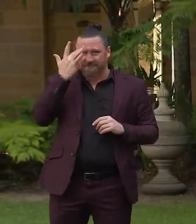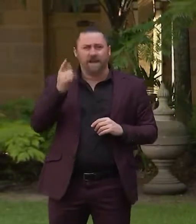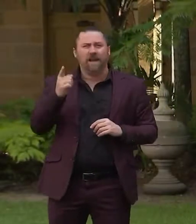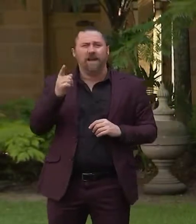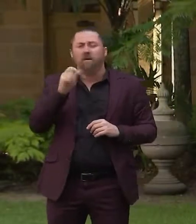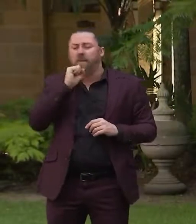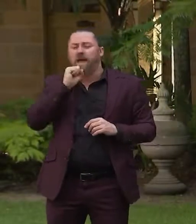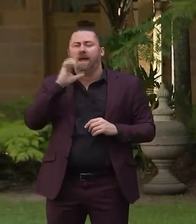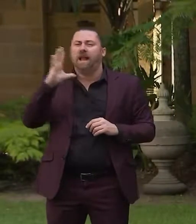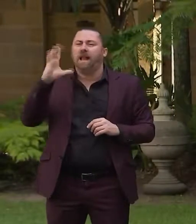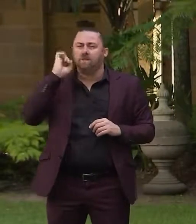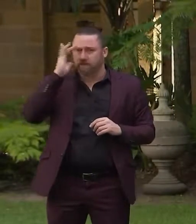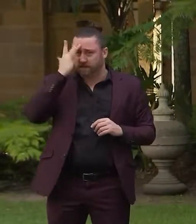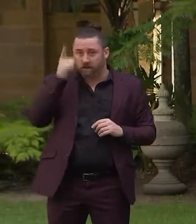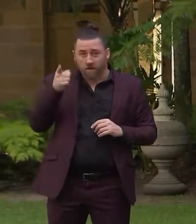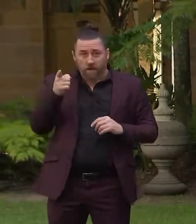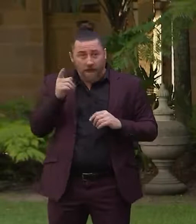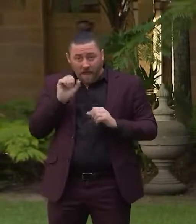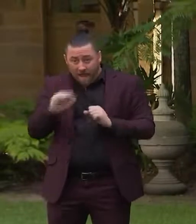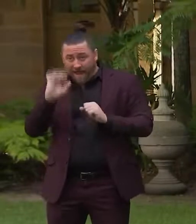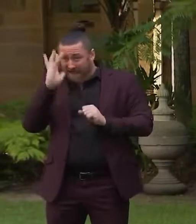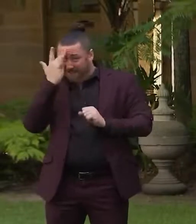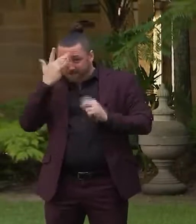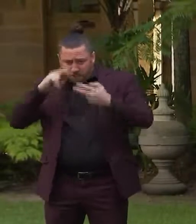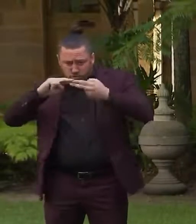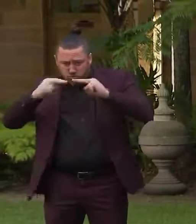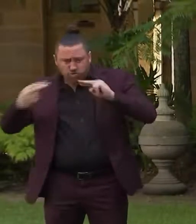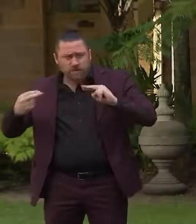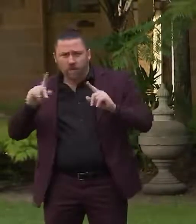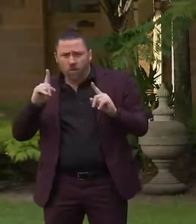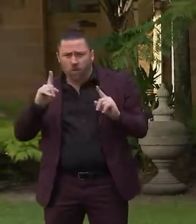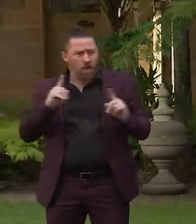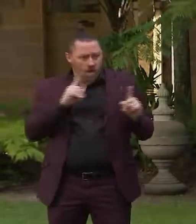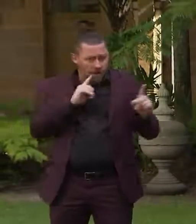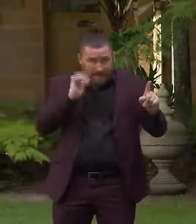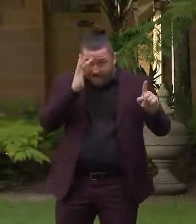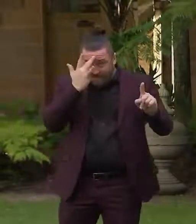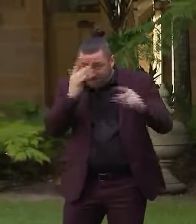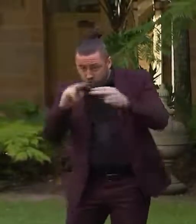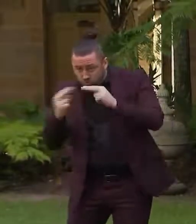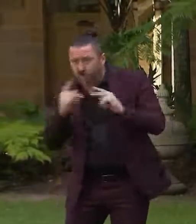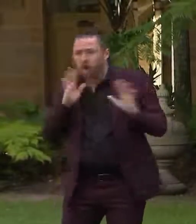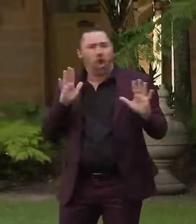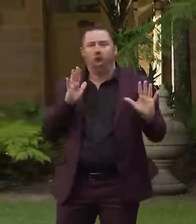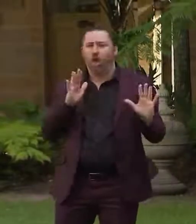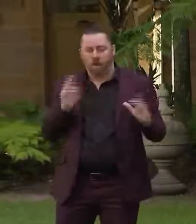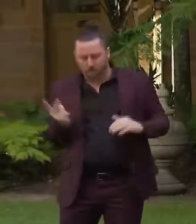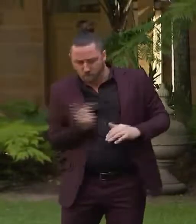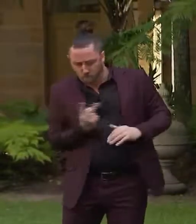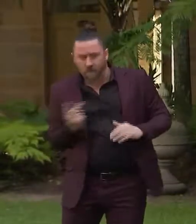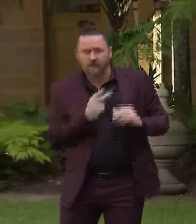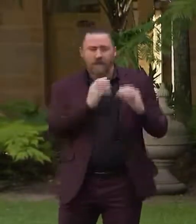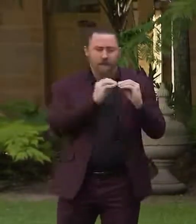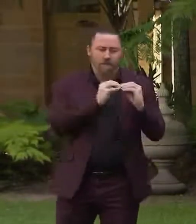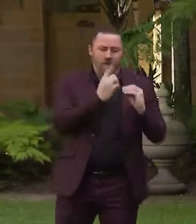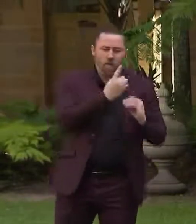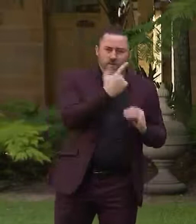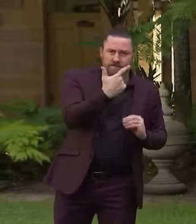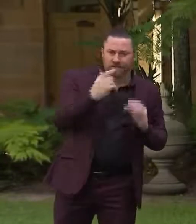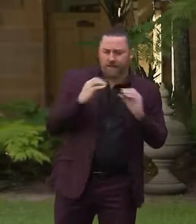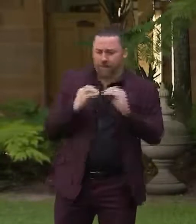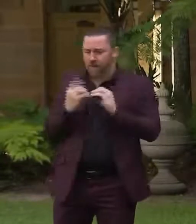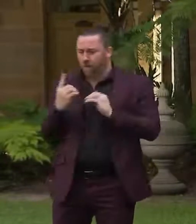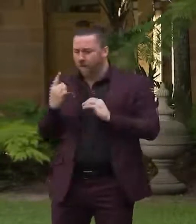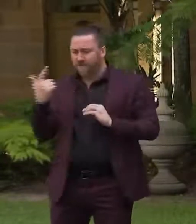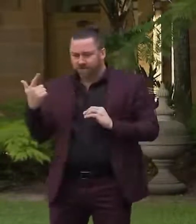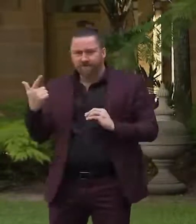did that show that they had the new strain in India? No, both of these cases have got B117, but they are